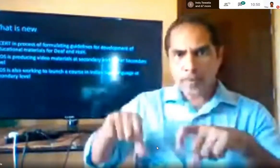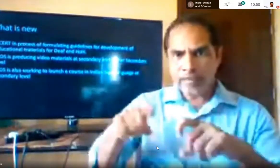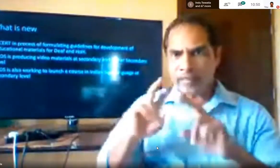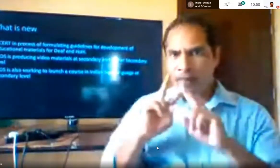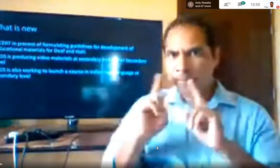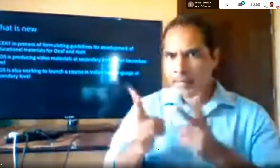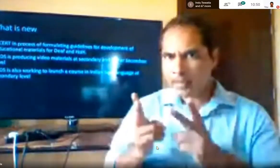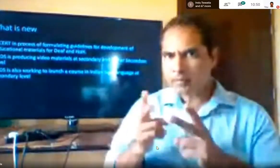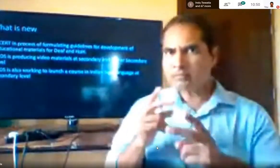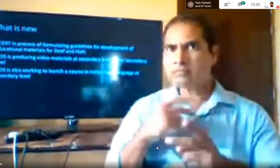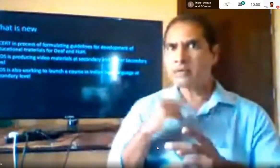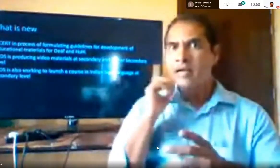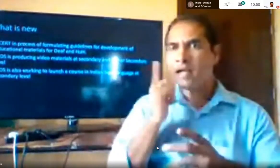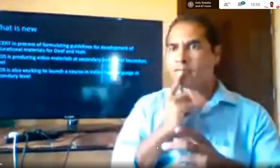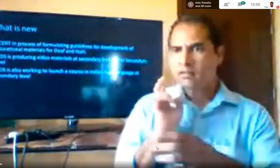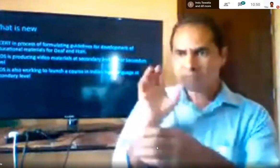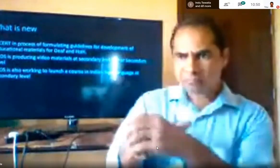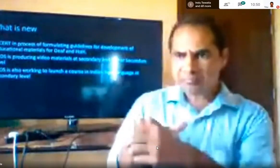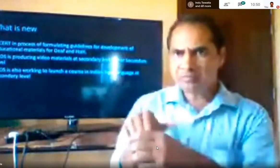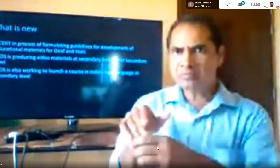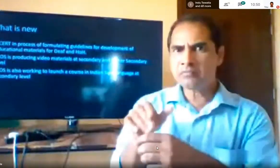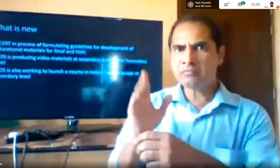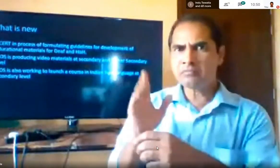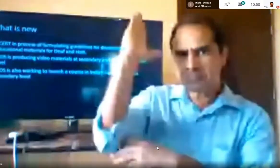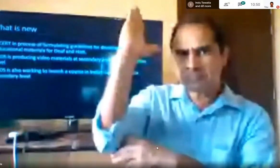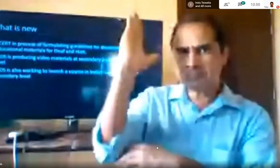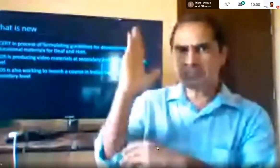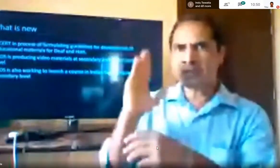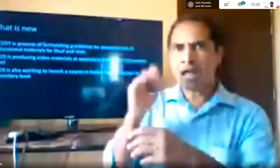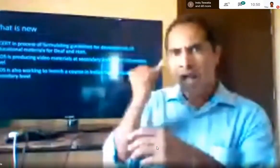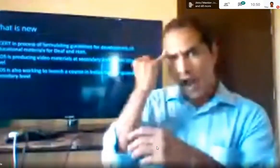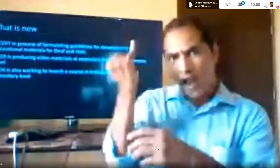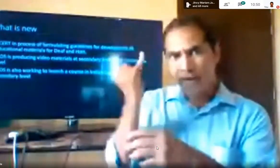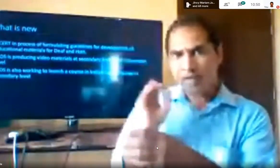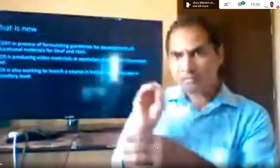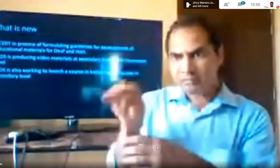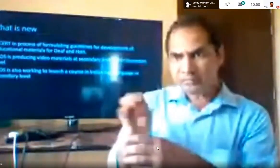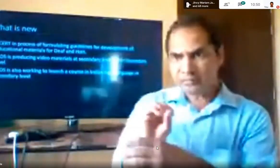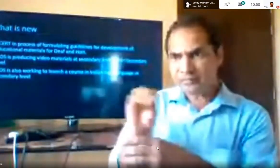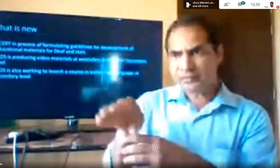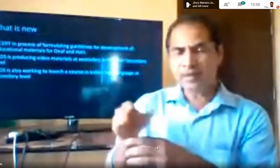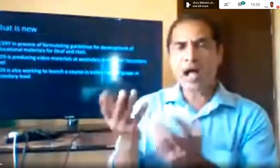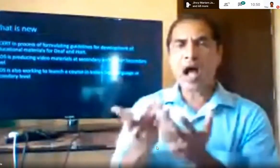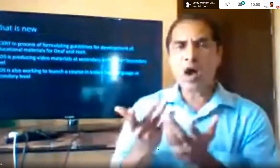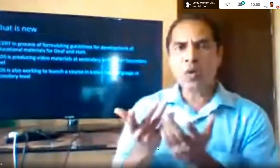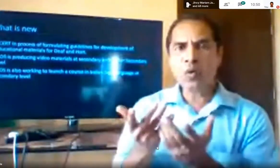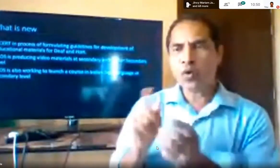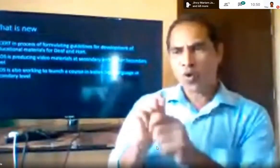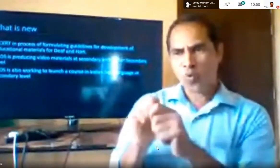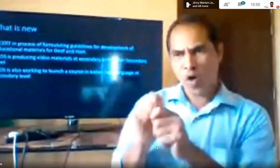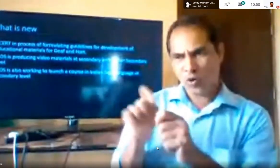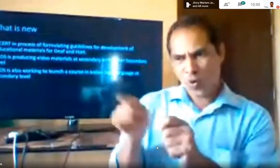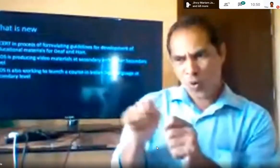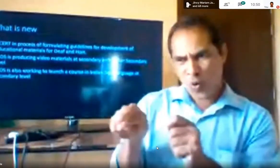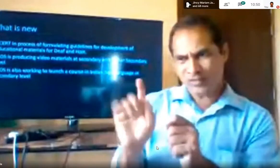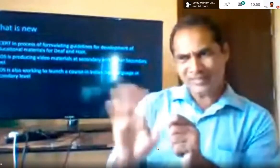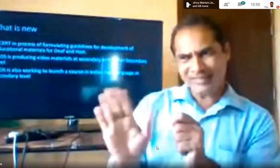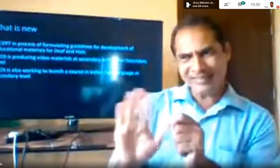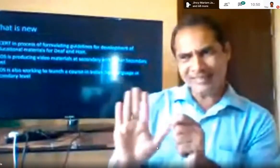Whatever the government works regarding the ISL resource, everything, the idea should be given by the deaf leaders or